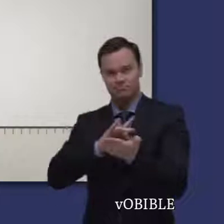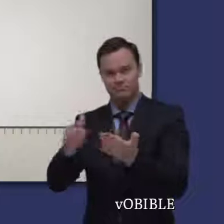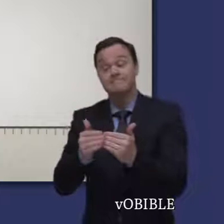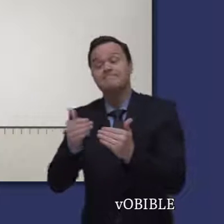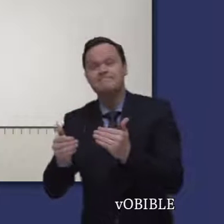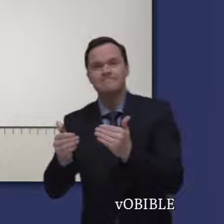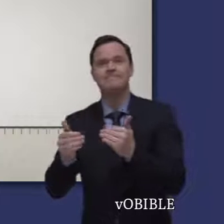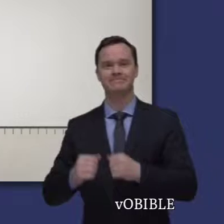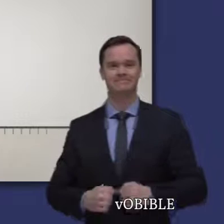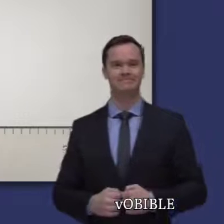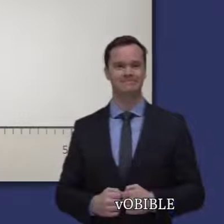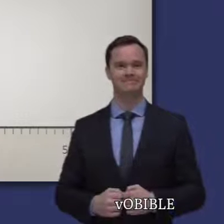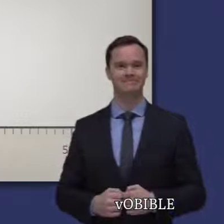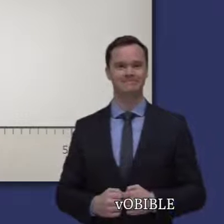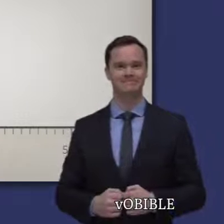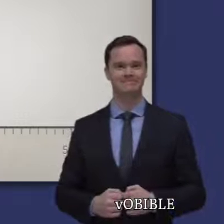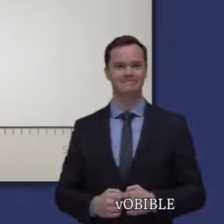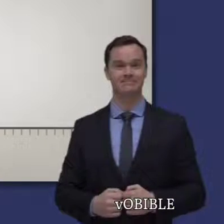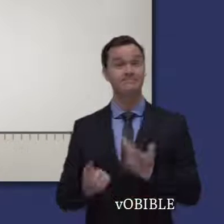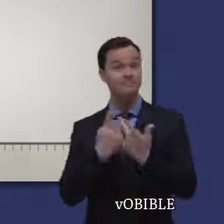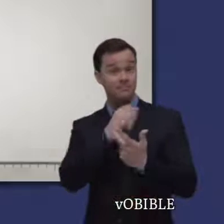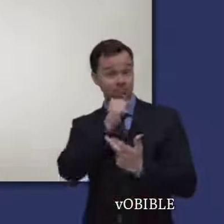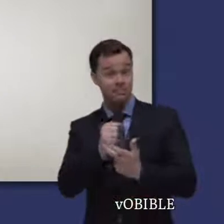the Babylonians destroyed Jerusalem.